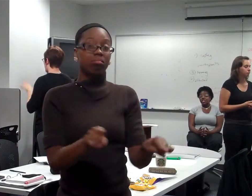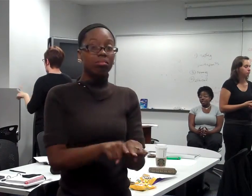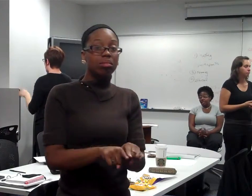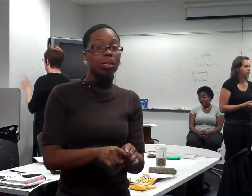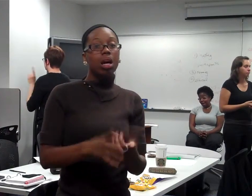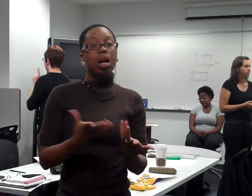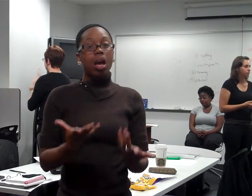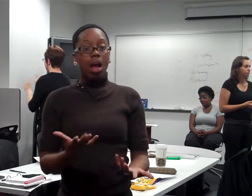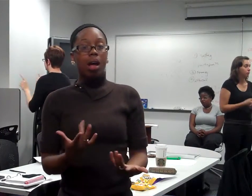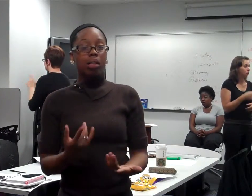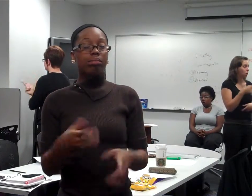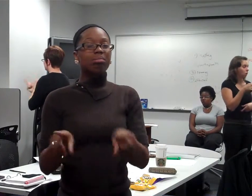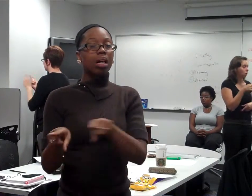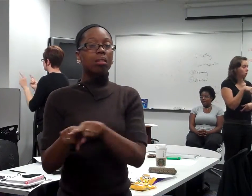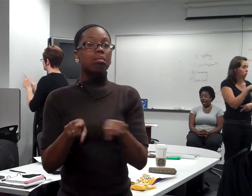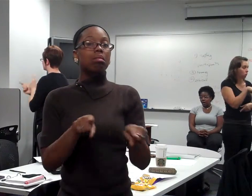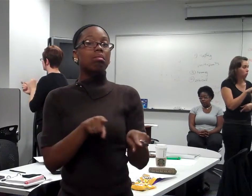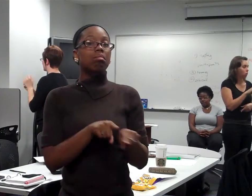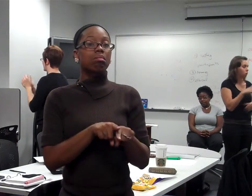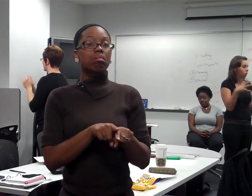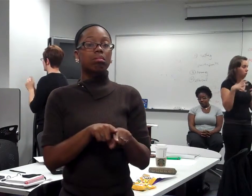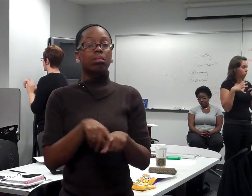condition that I have called Chiari.